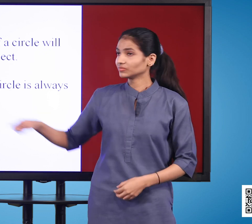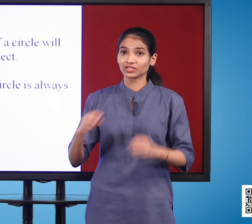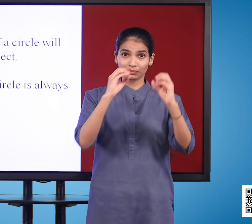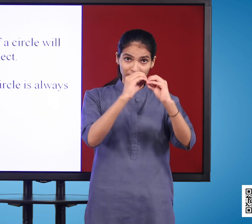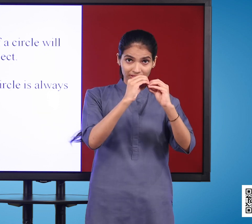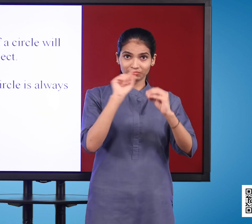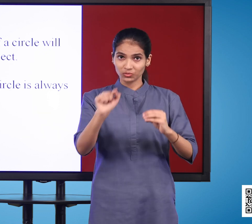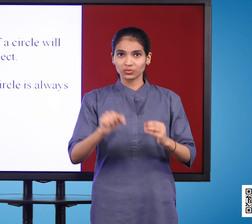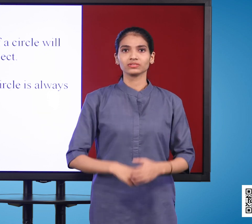B.